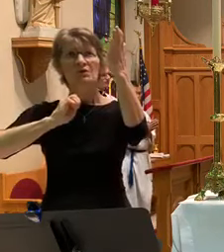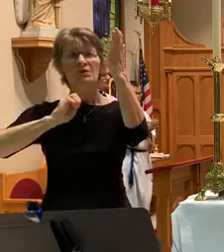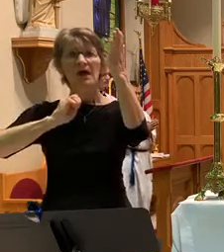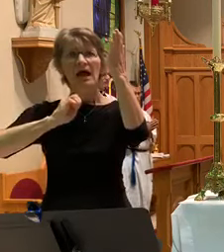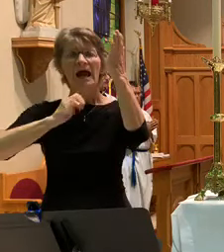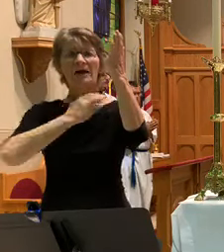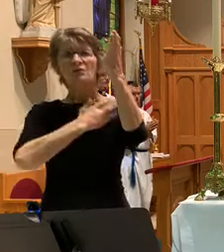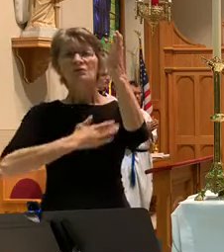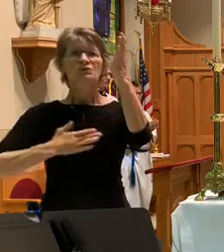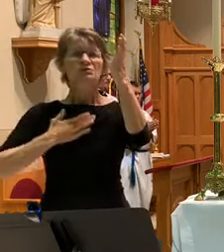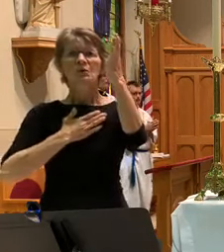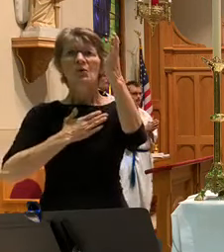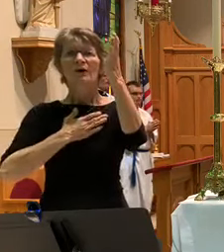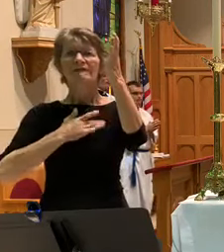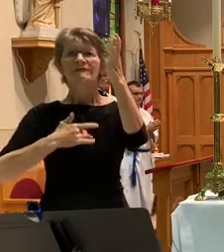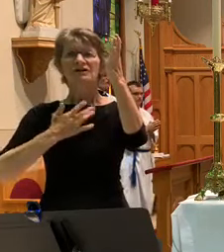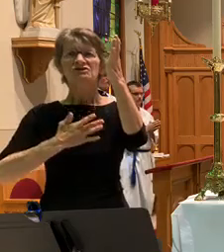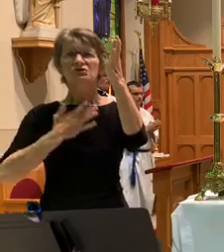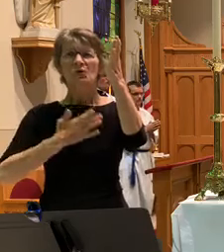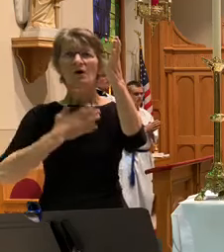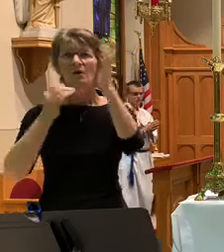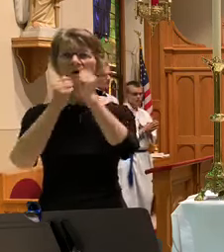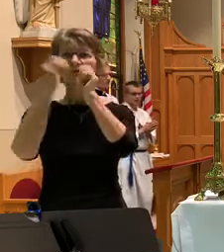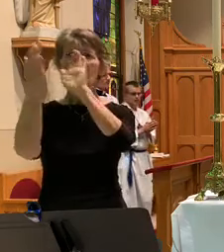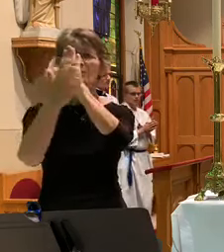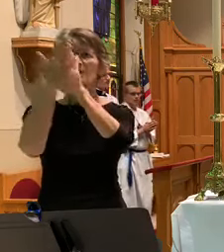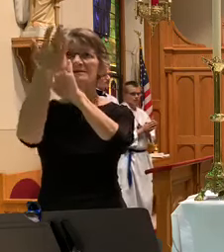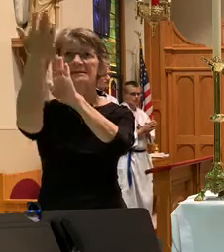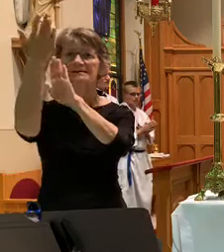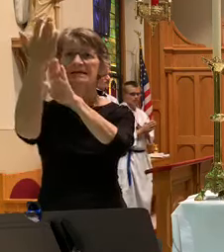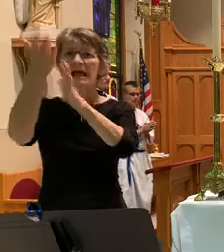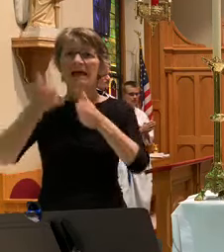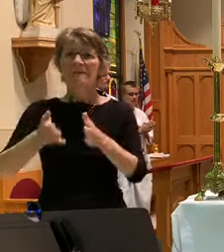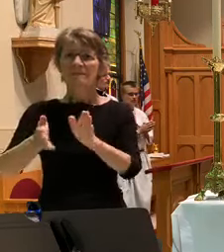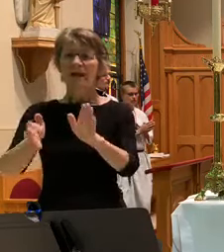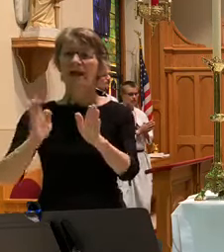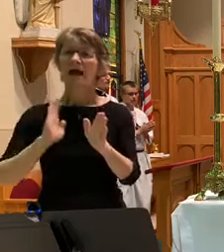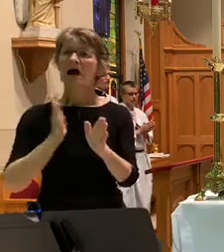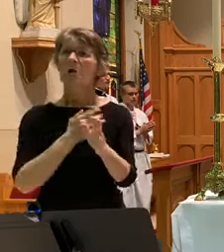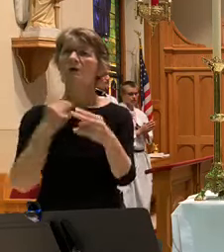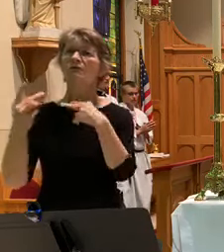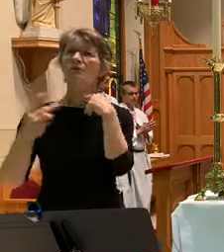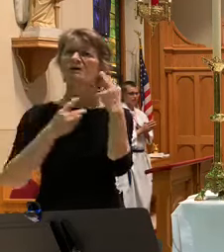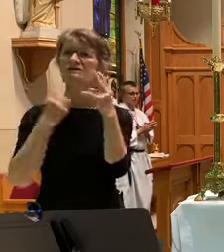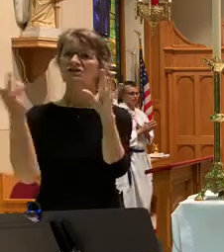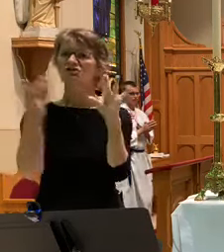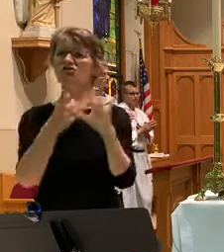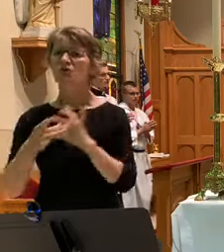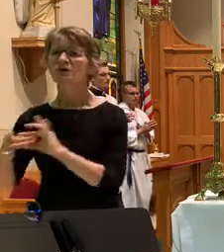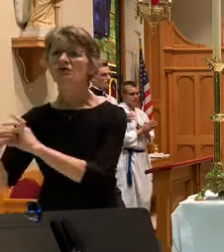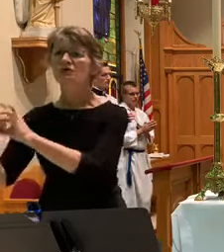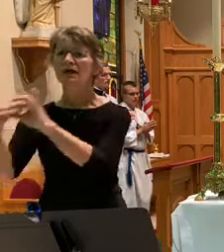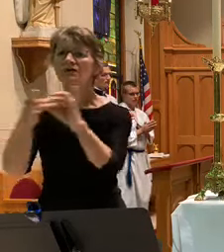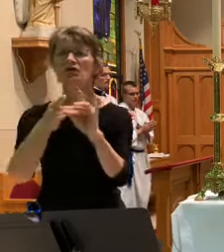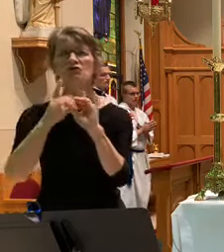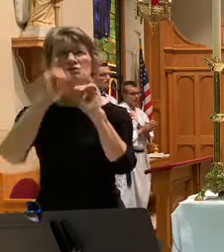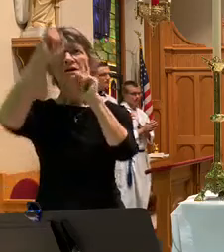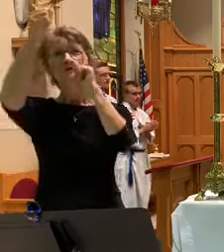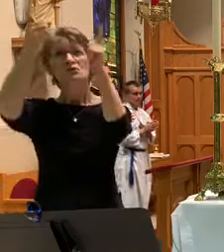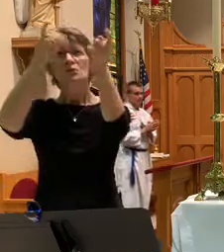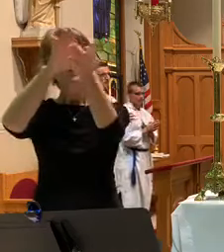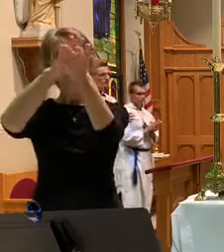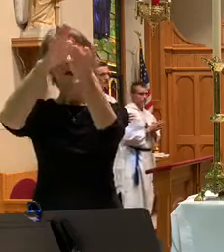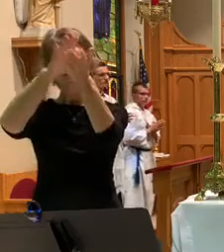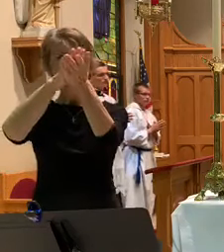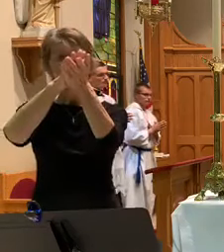your presence forever. May our voices, we pray, join with theirs in one chorus of exultant praise as